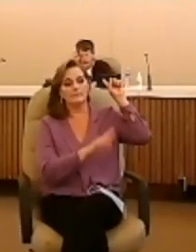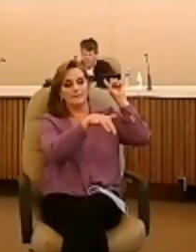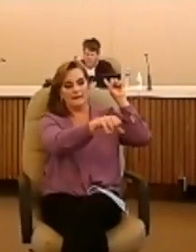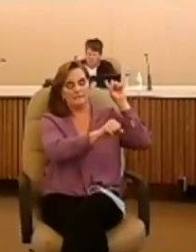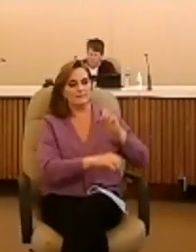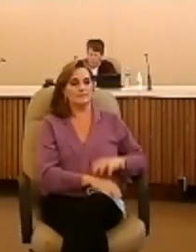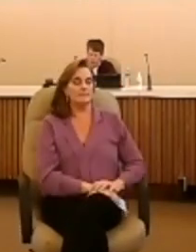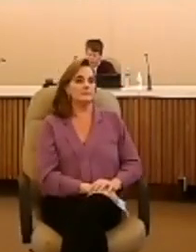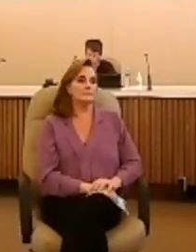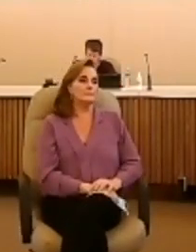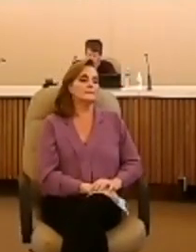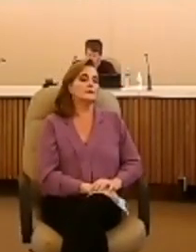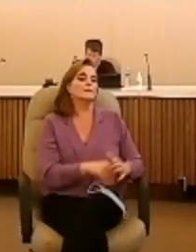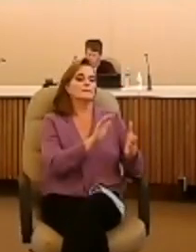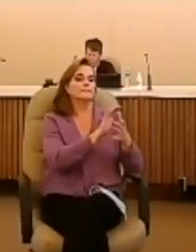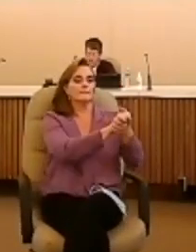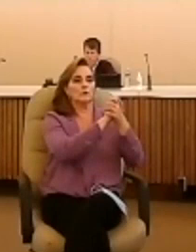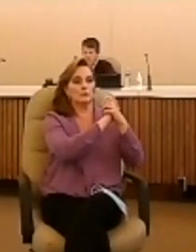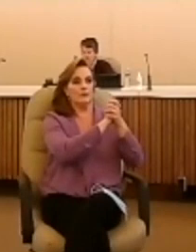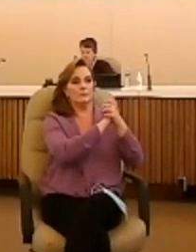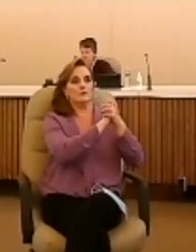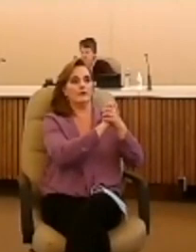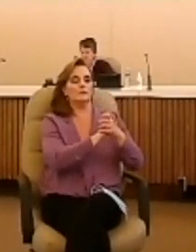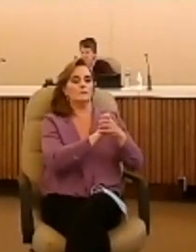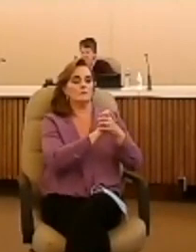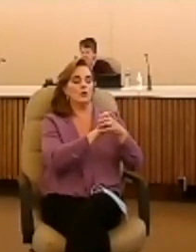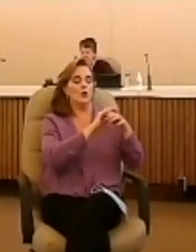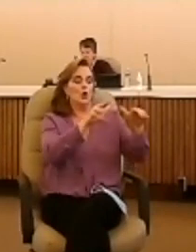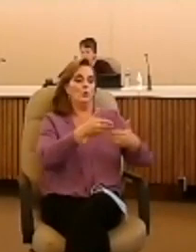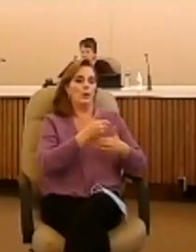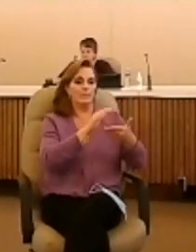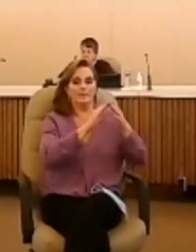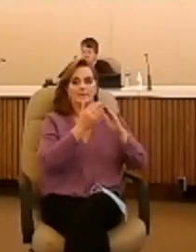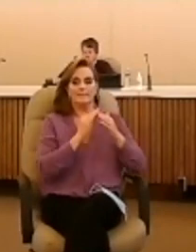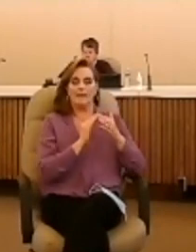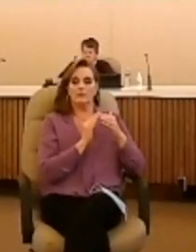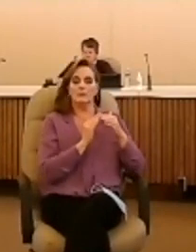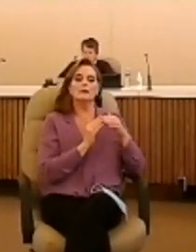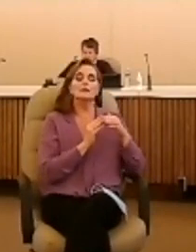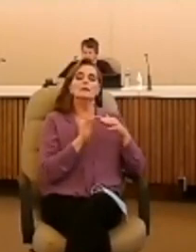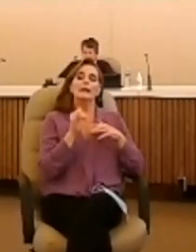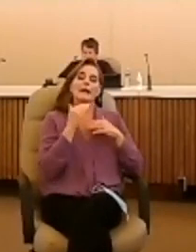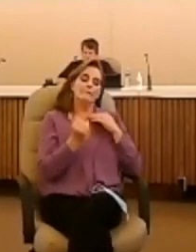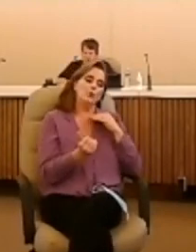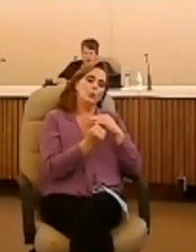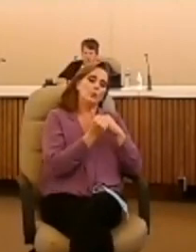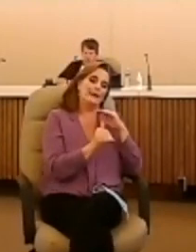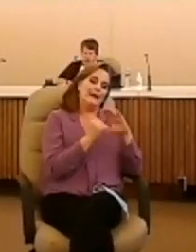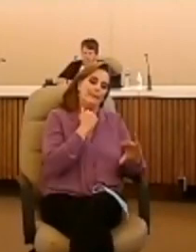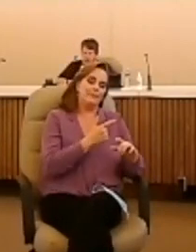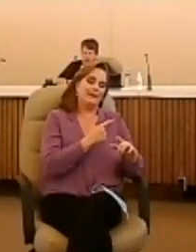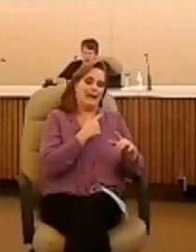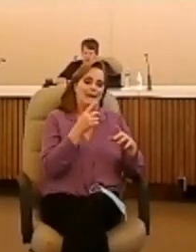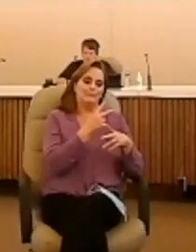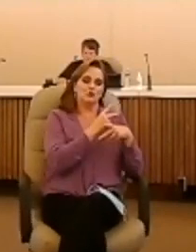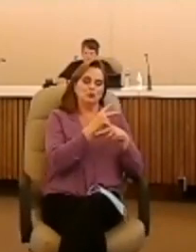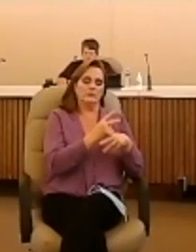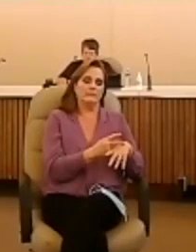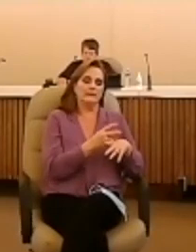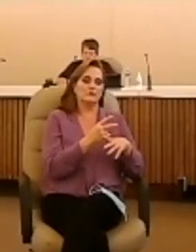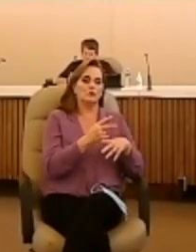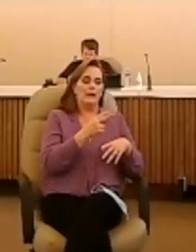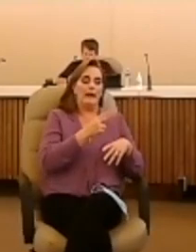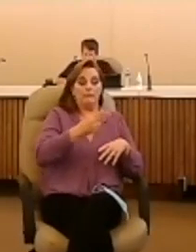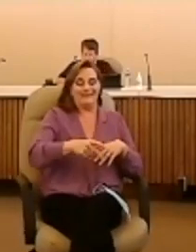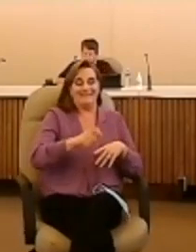Aye. Congratulations. thank Welcome you. to town. I appreciate it. Good luck. If you send me an email at supervisor@henrietta.org, I can